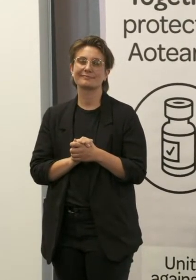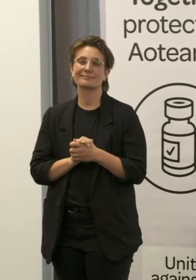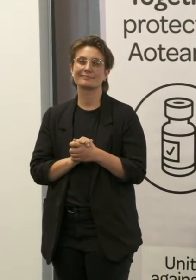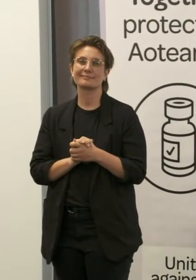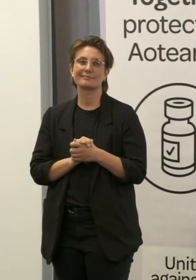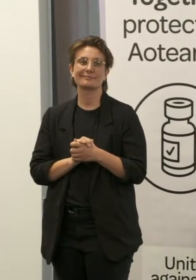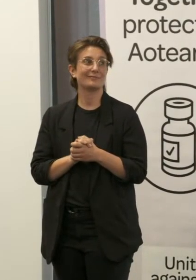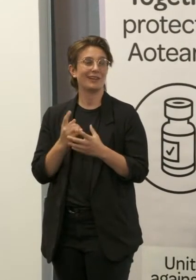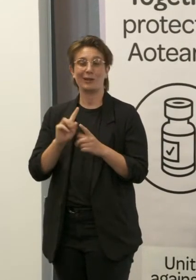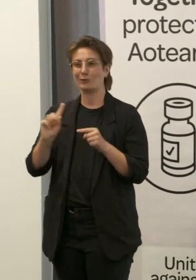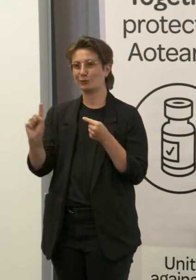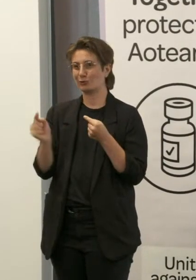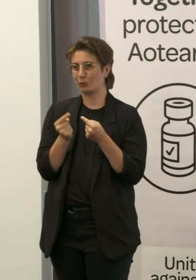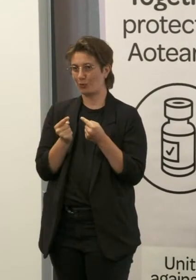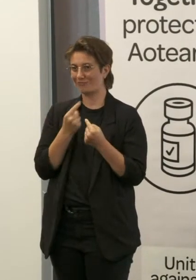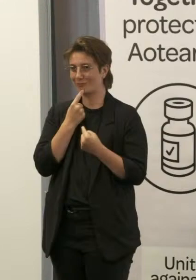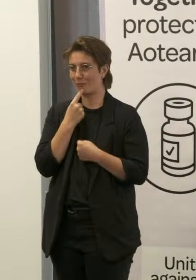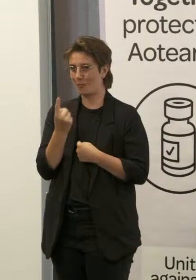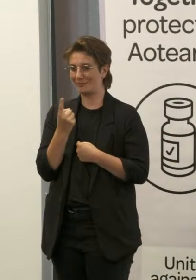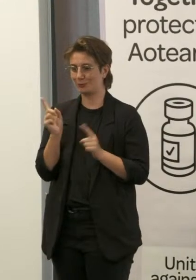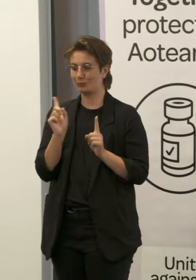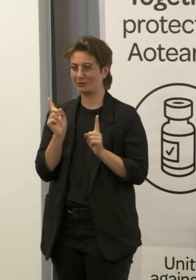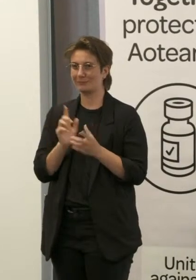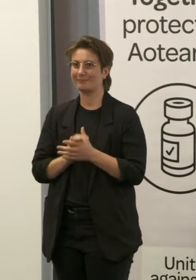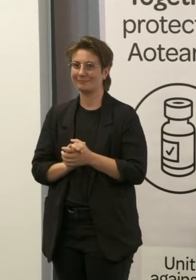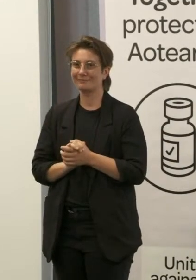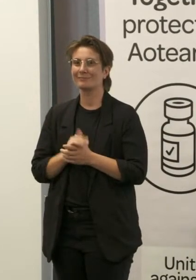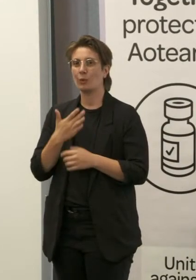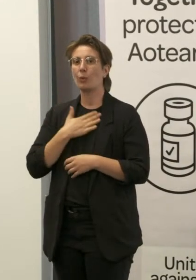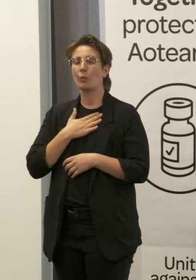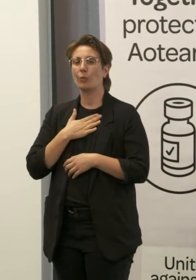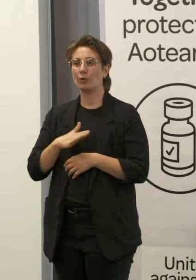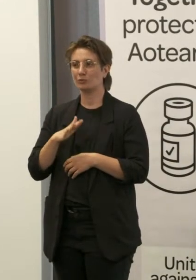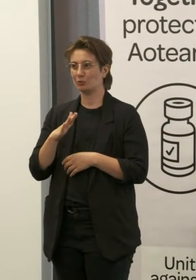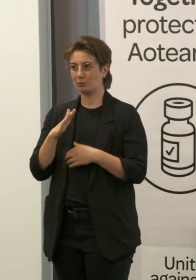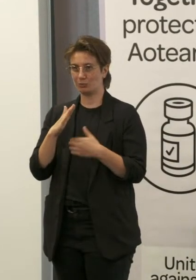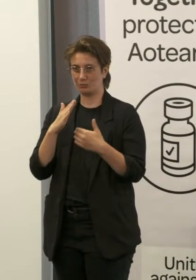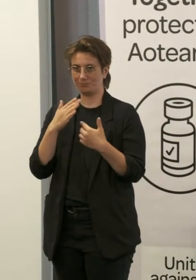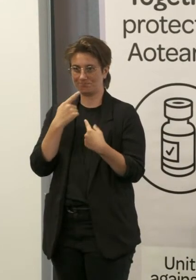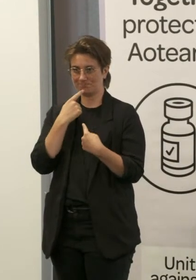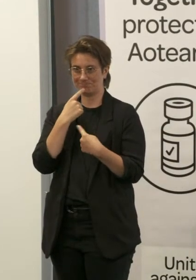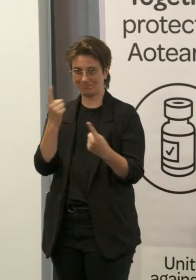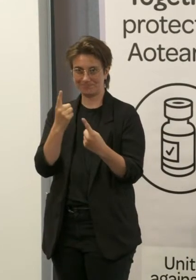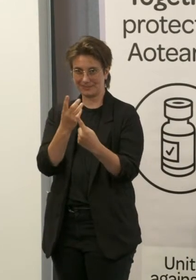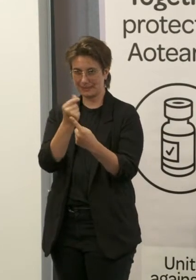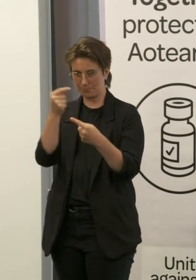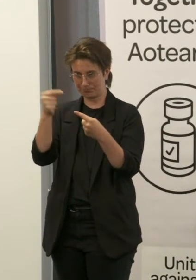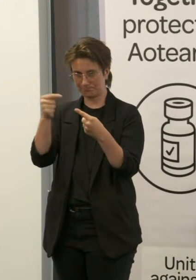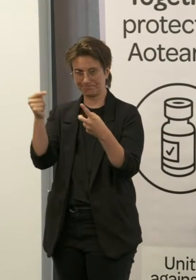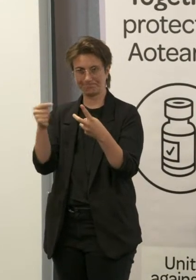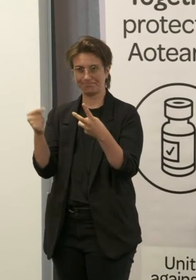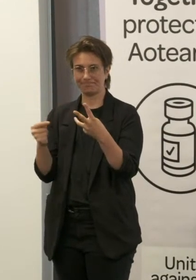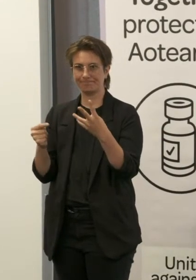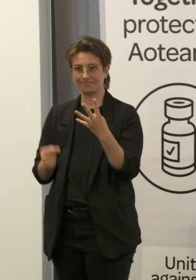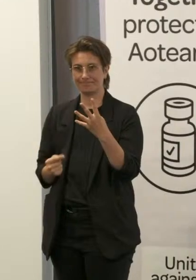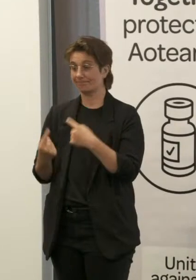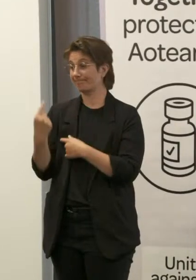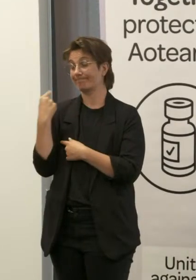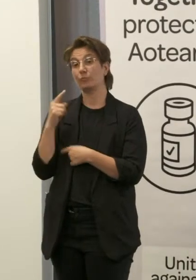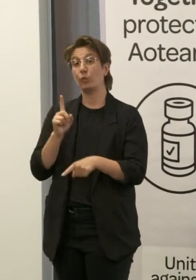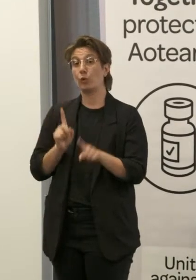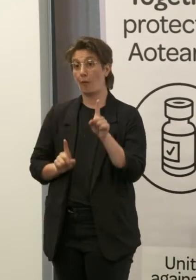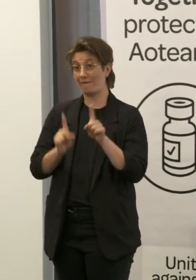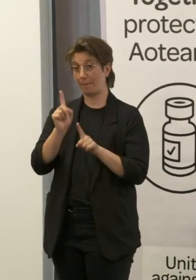keep the comments short. I want to highlight a few things. Firstly, in late November, ministers made a